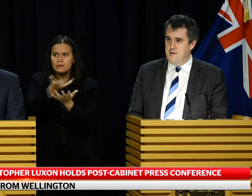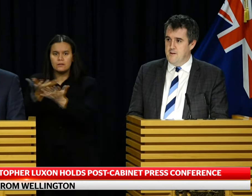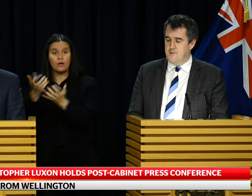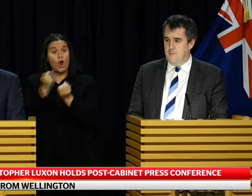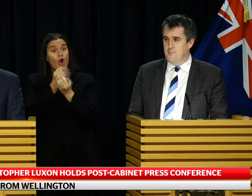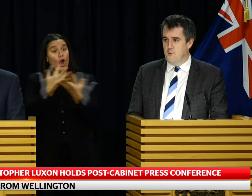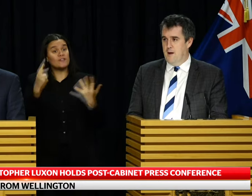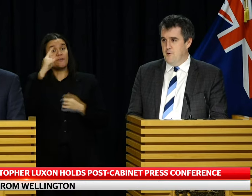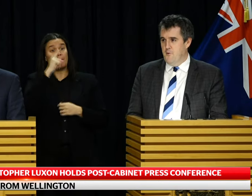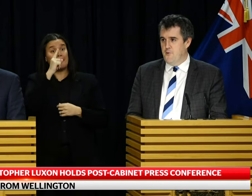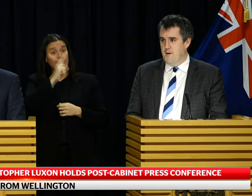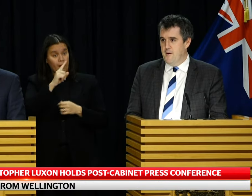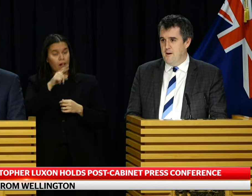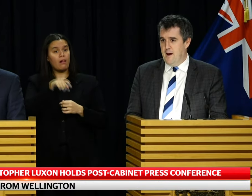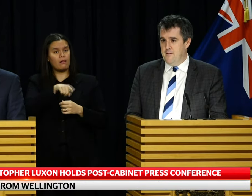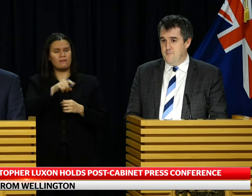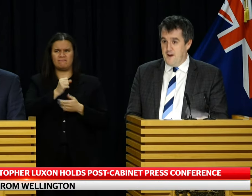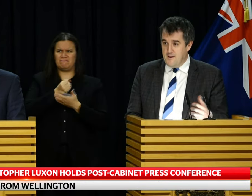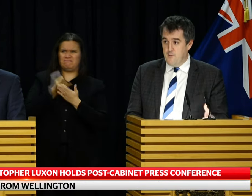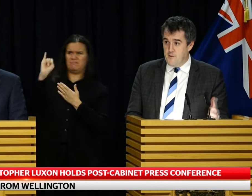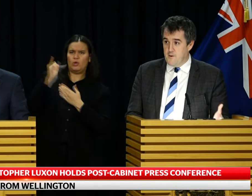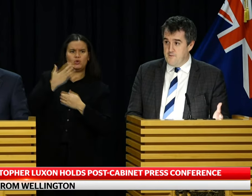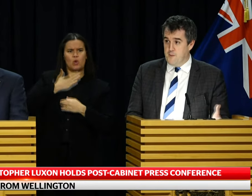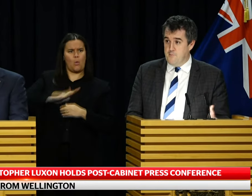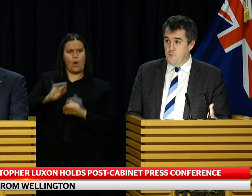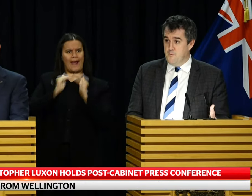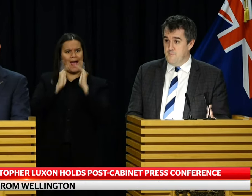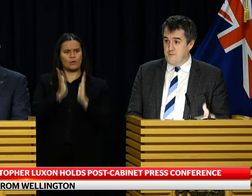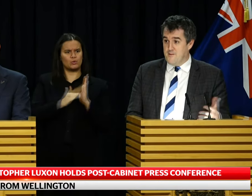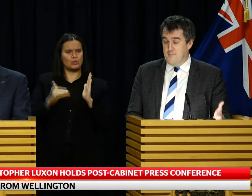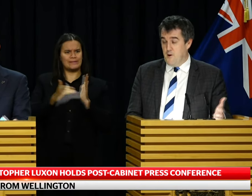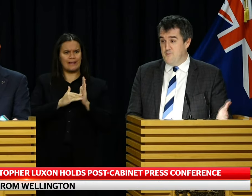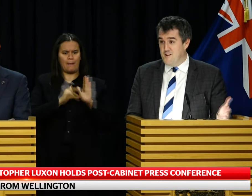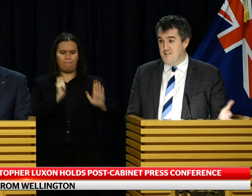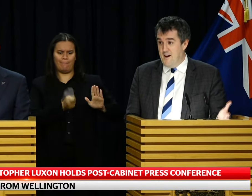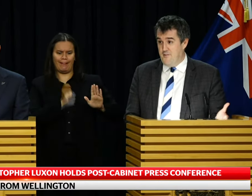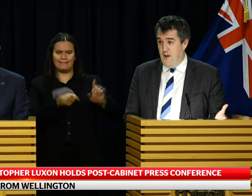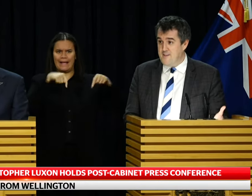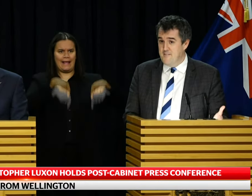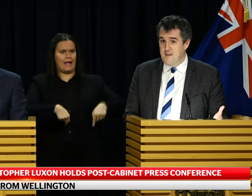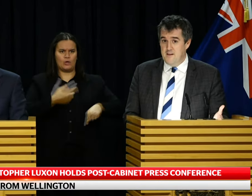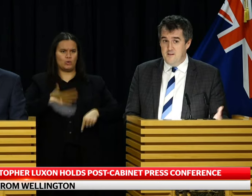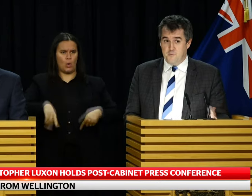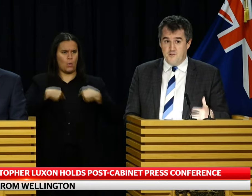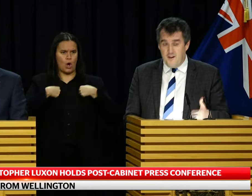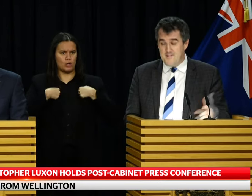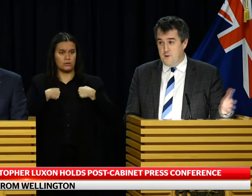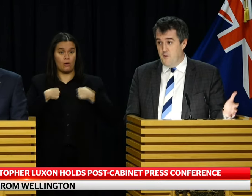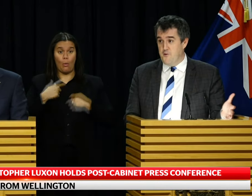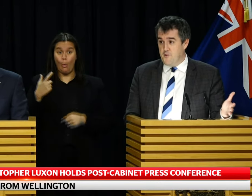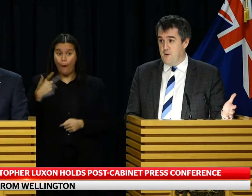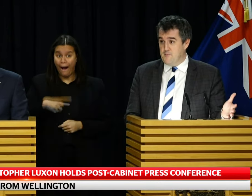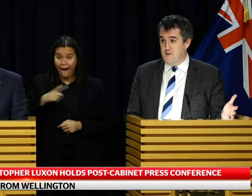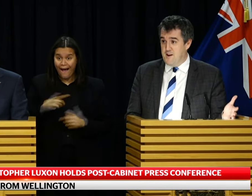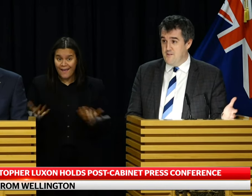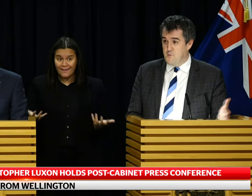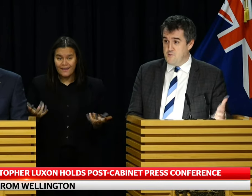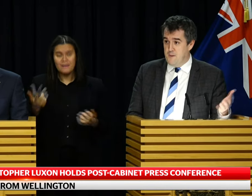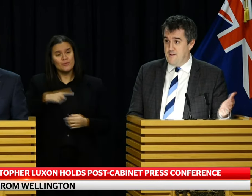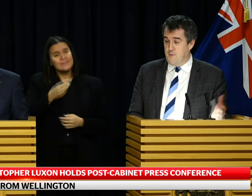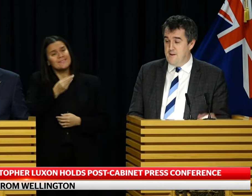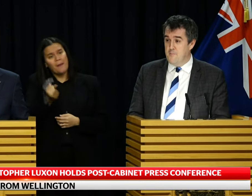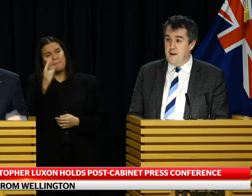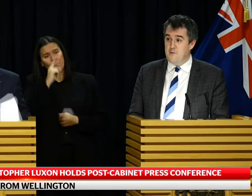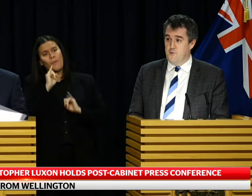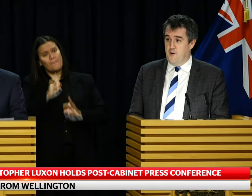houses in suburbs or neighbourhoods. And frankly, one of the reasons people sometimes dislike that is precisely because of the disruptive tenants